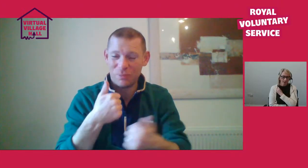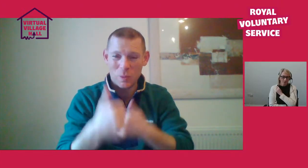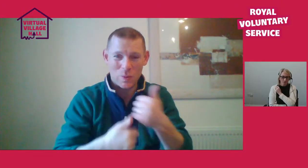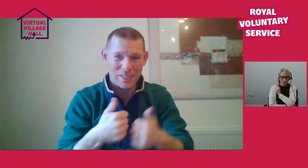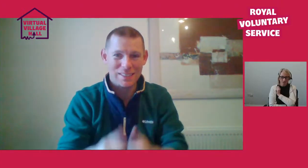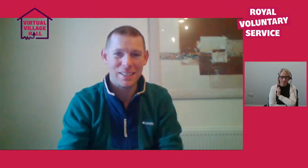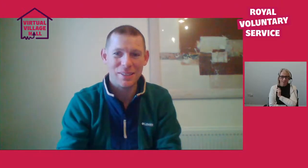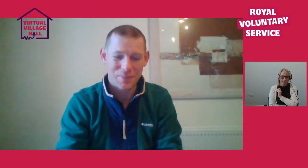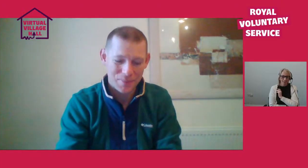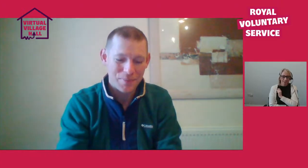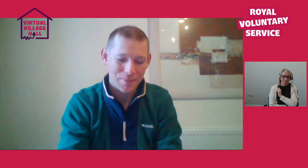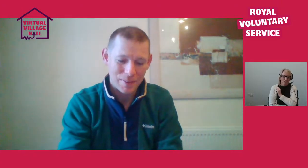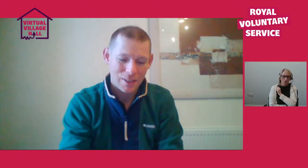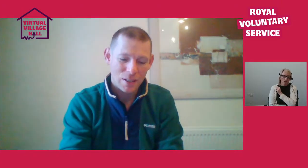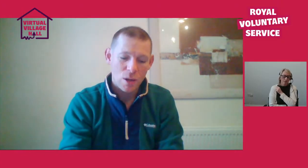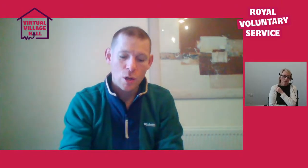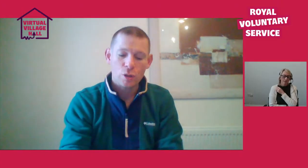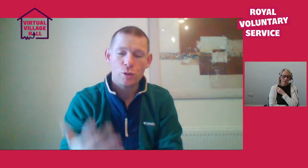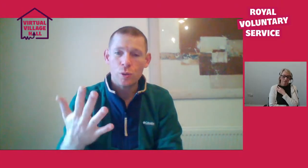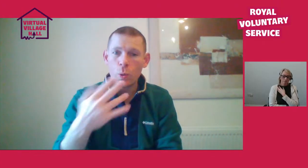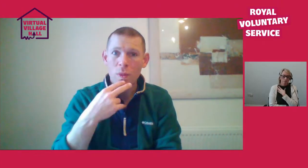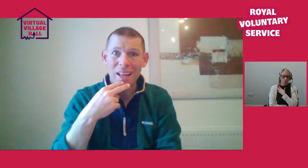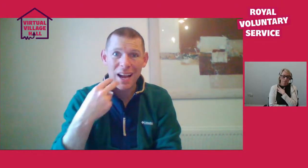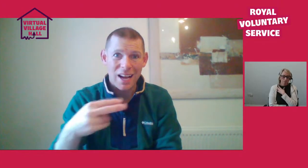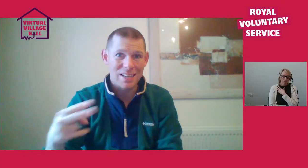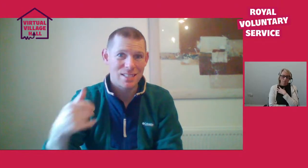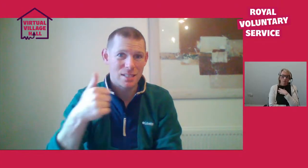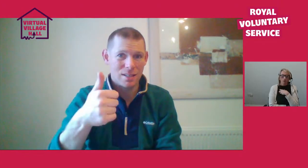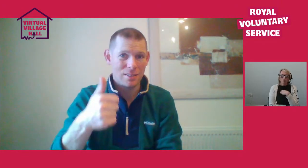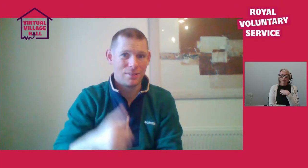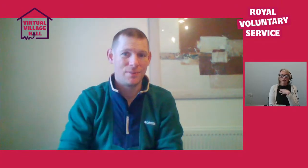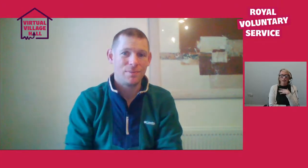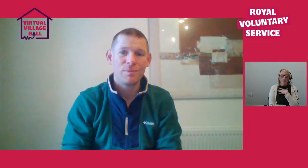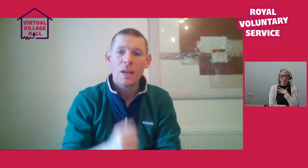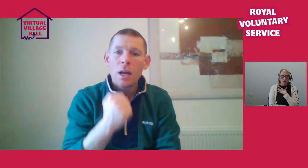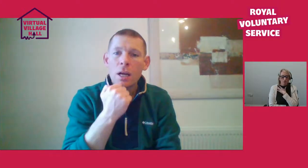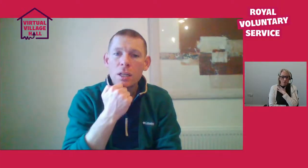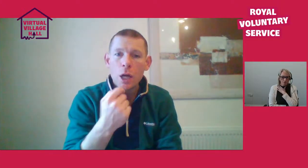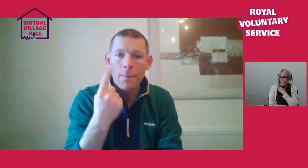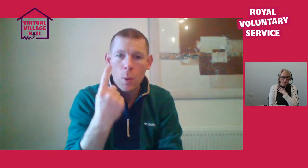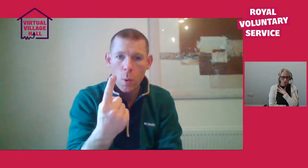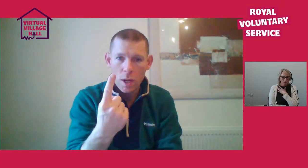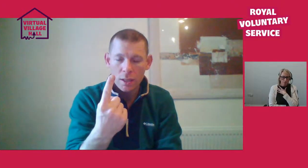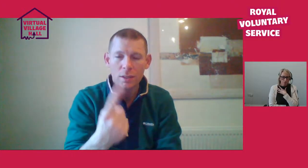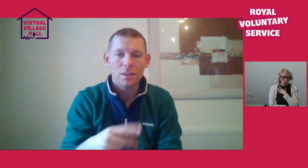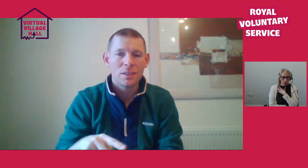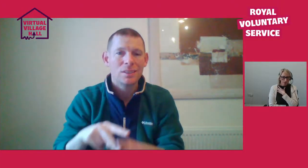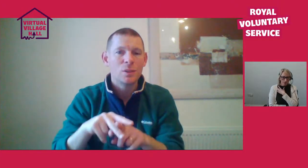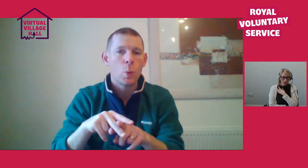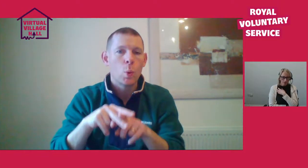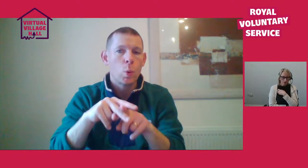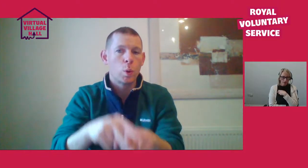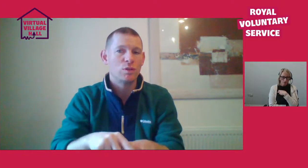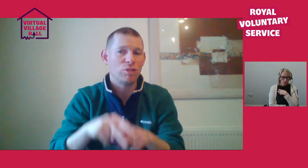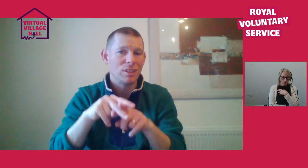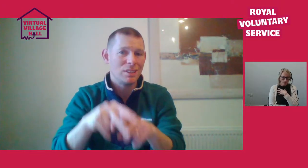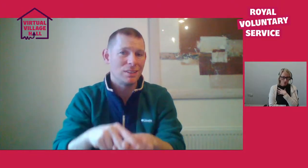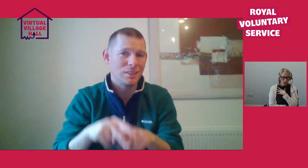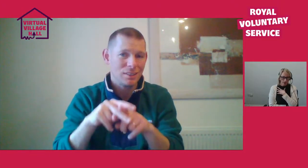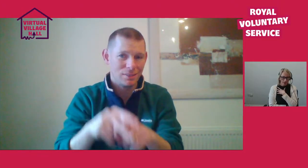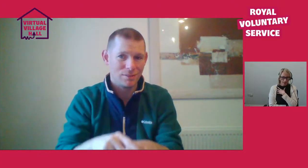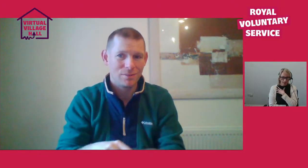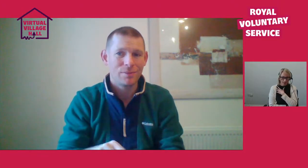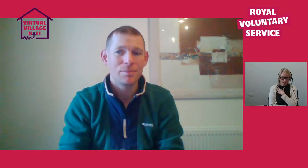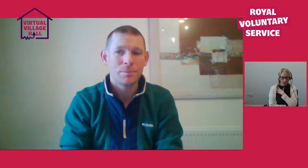the right answers. So well done. So here's the answers. Number 1 was